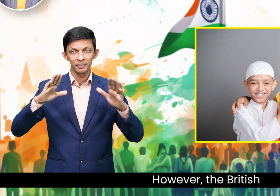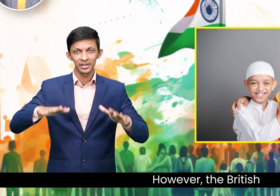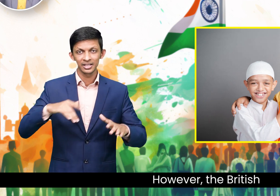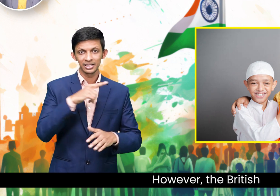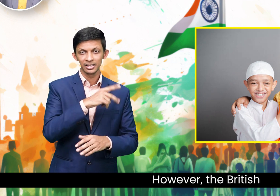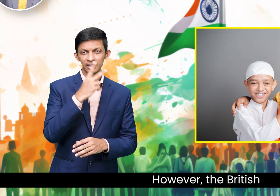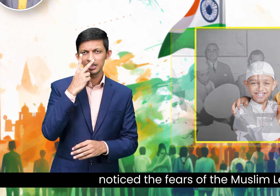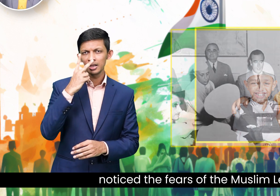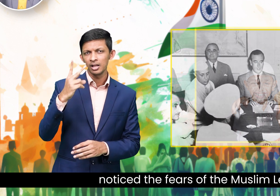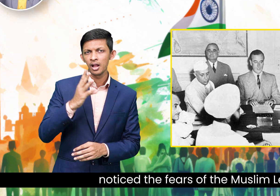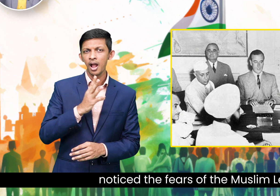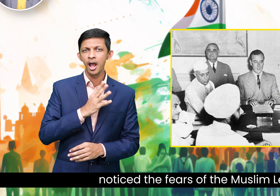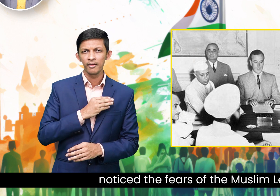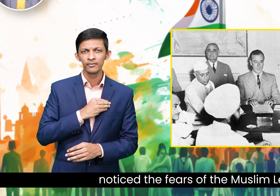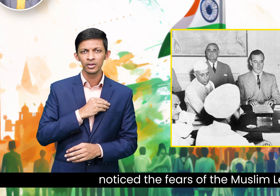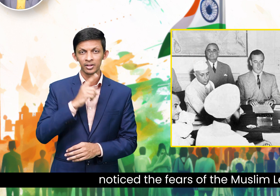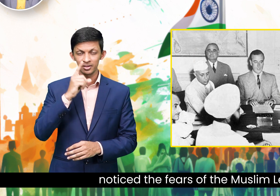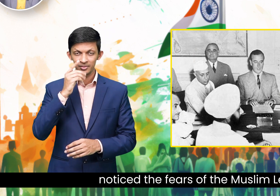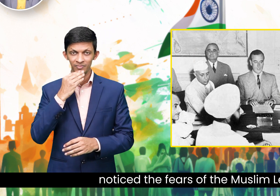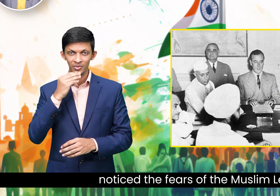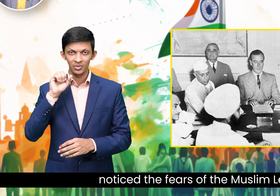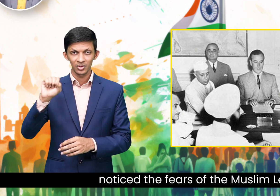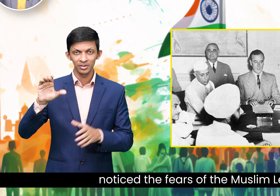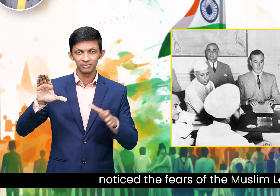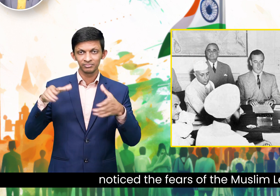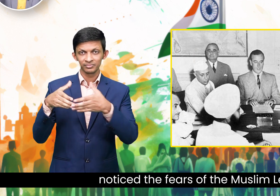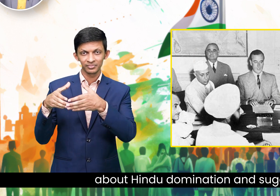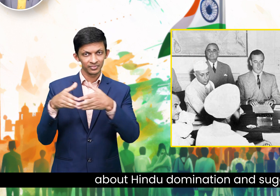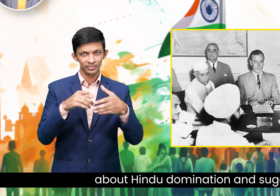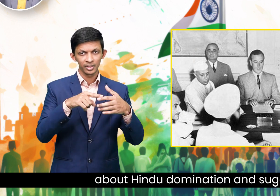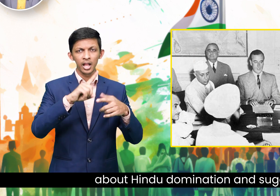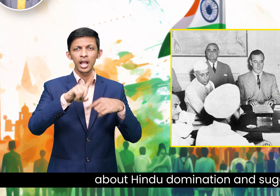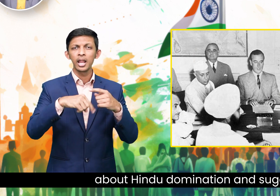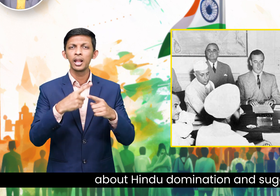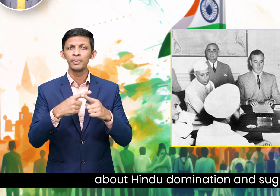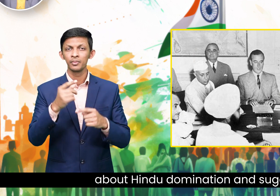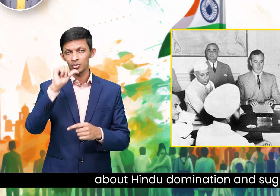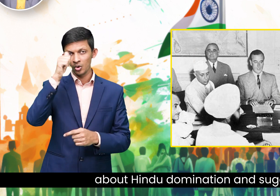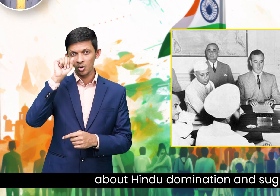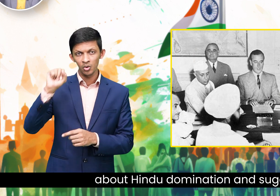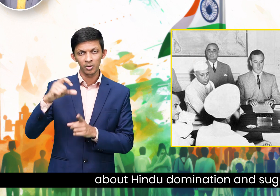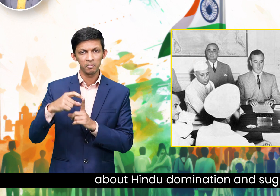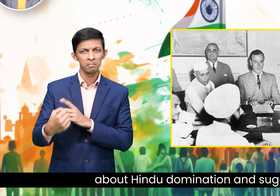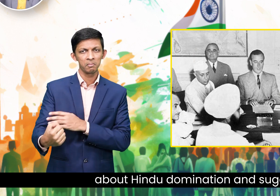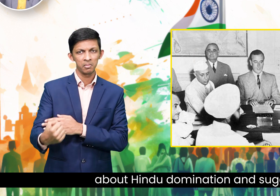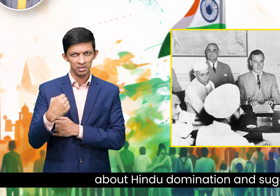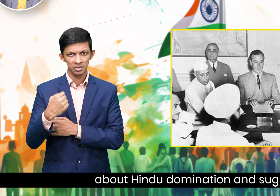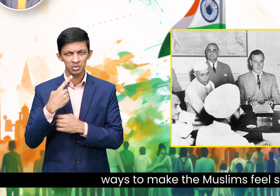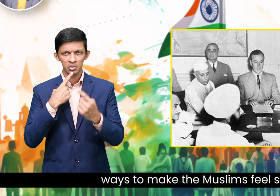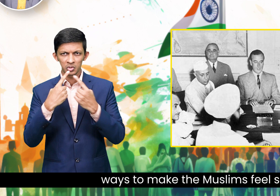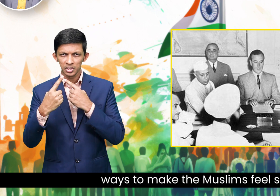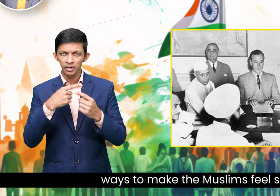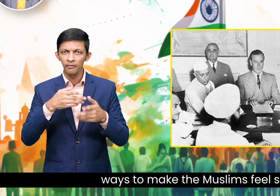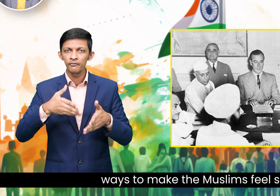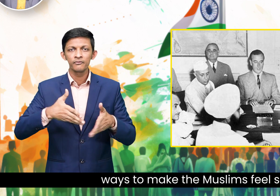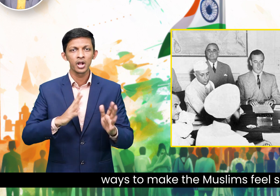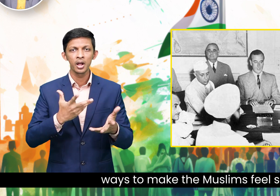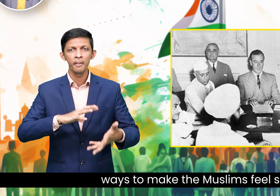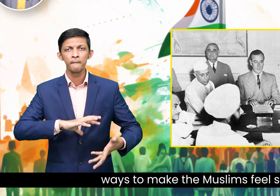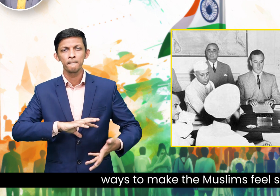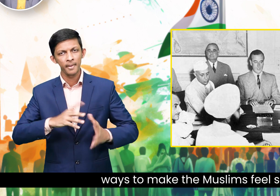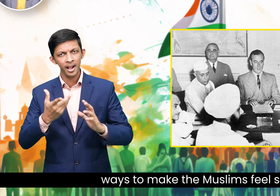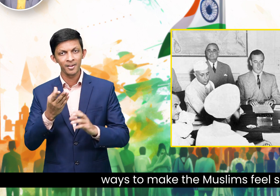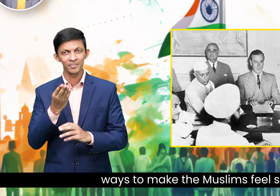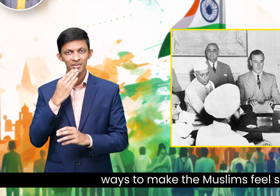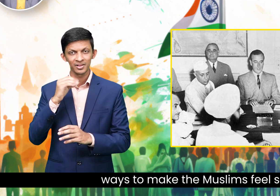However, the British noticed the fears of the Muslim League about Hindu domination and suggested ways to make